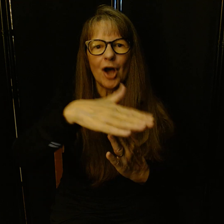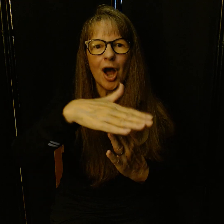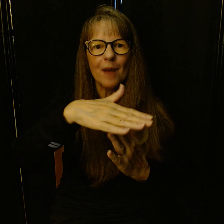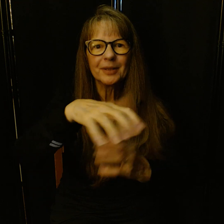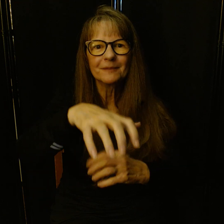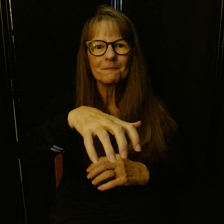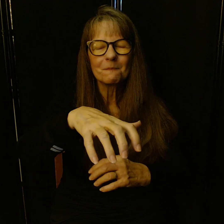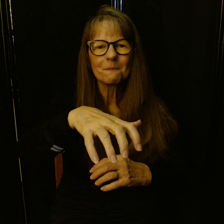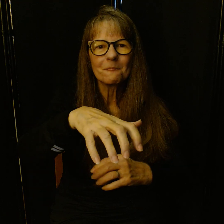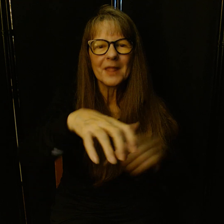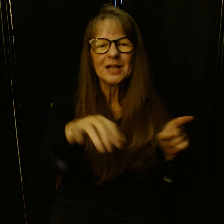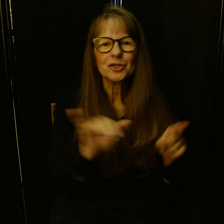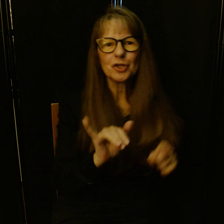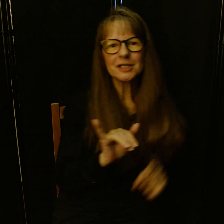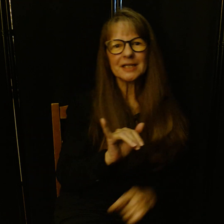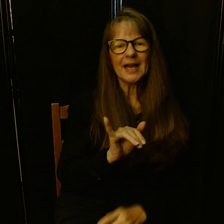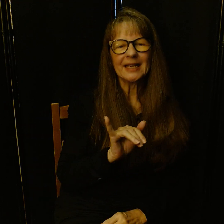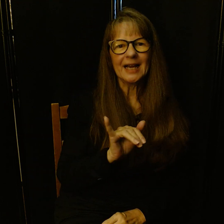top. Just like